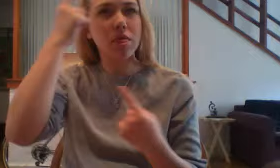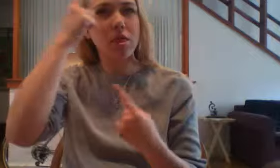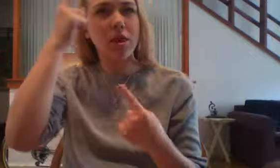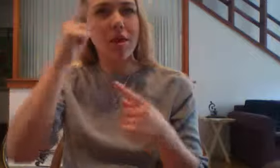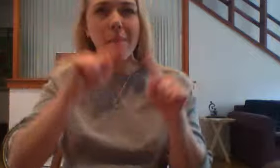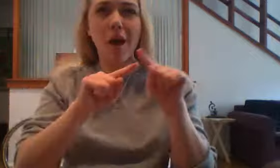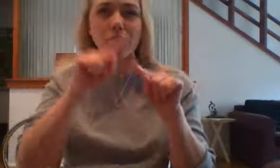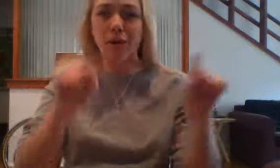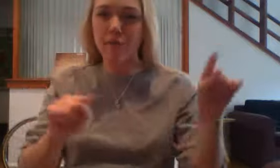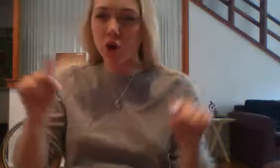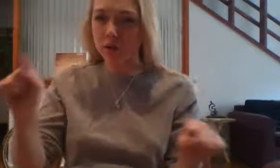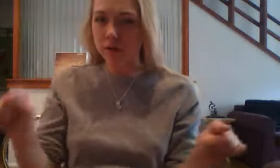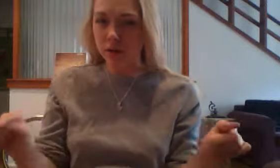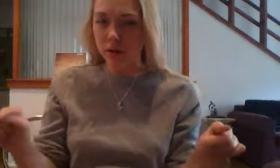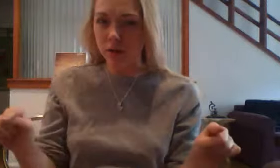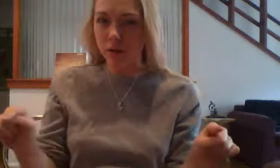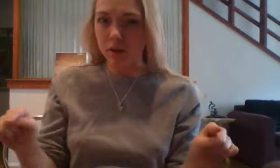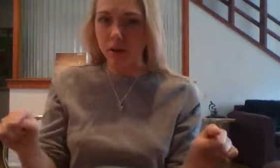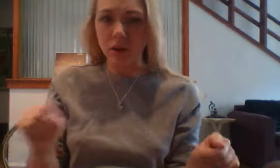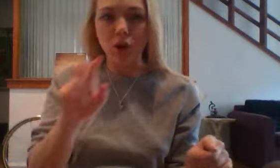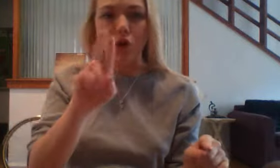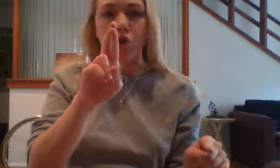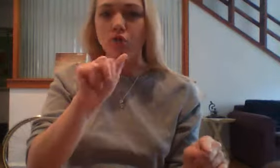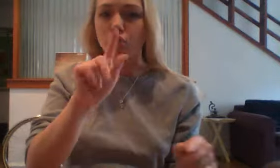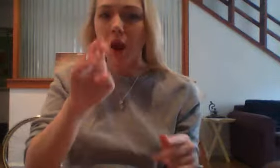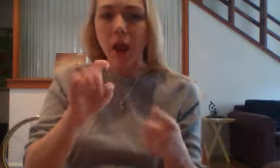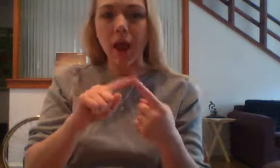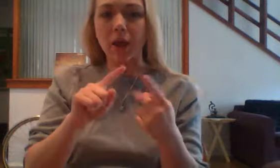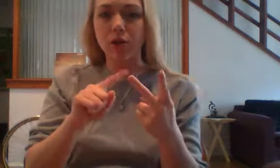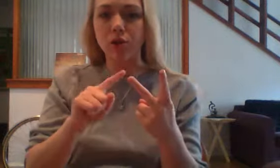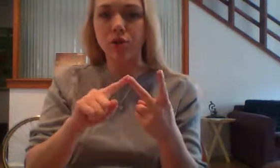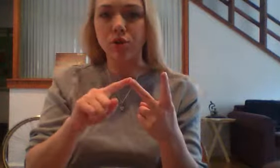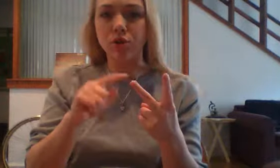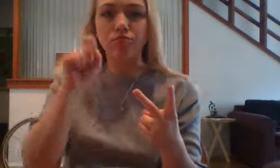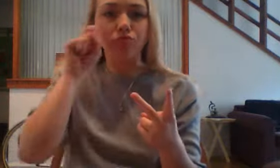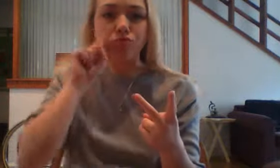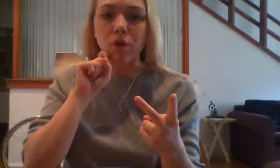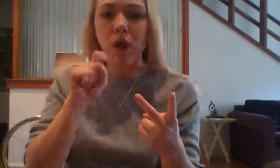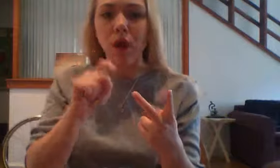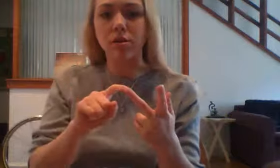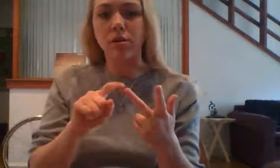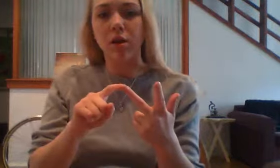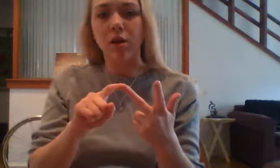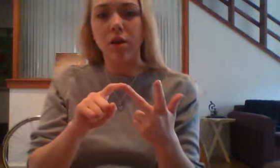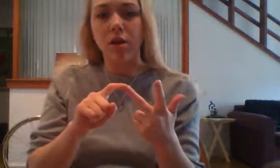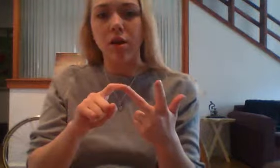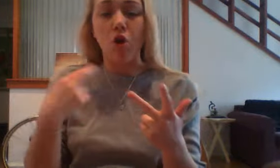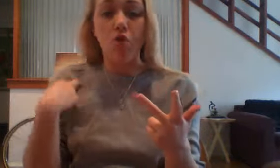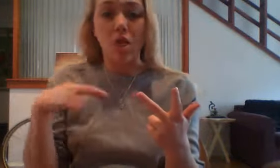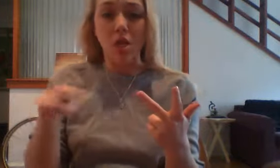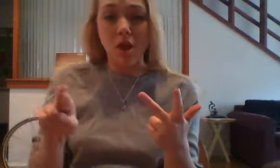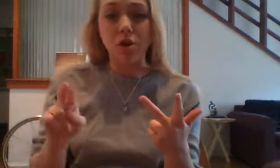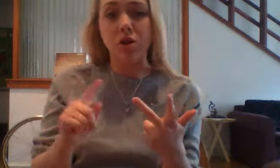think racial diversity, gender equality, think religious diversity,